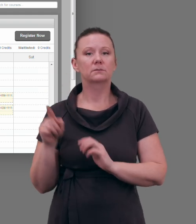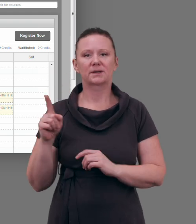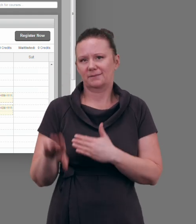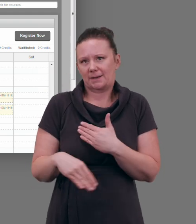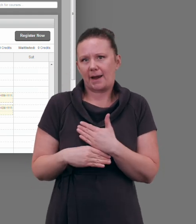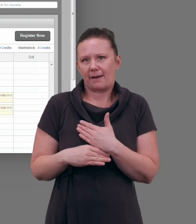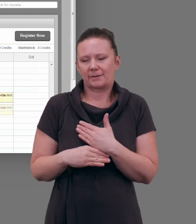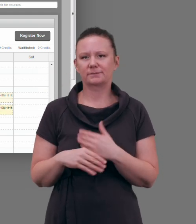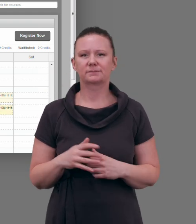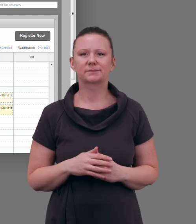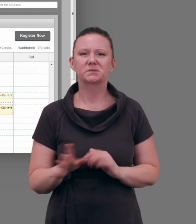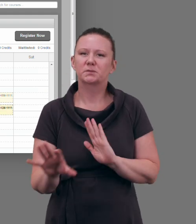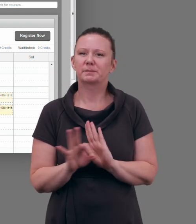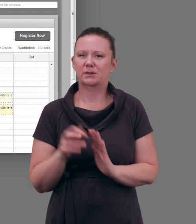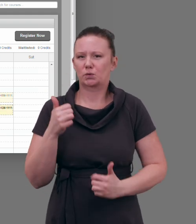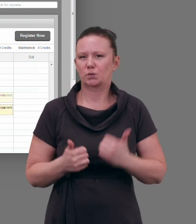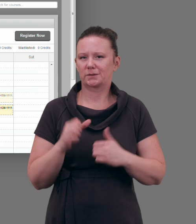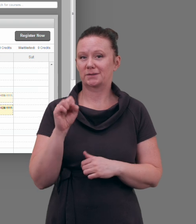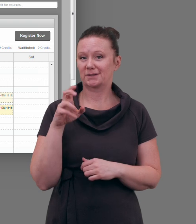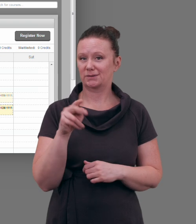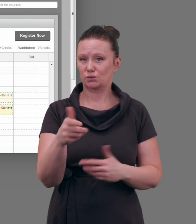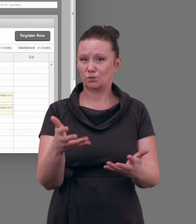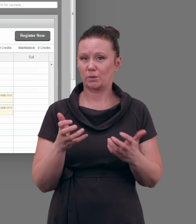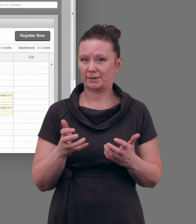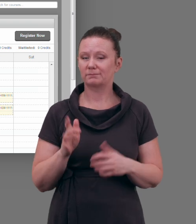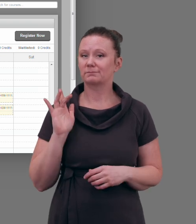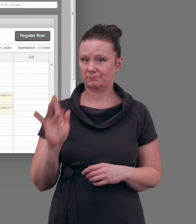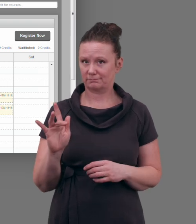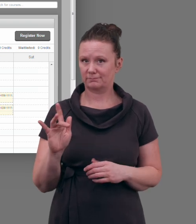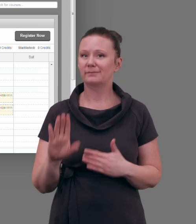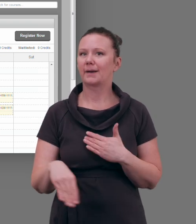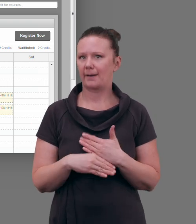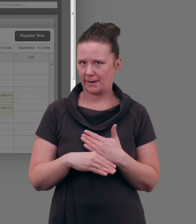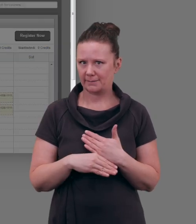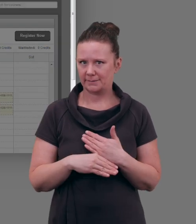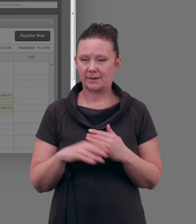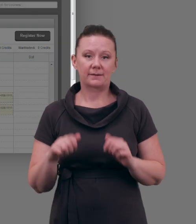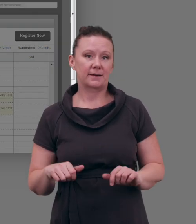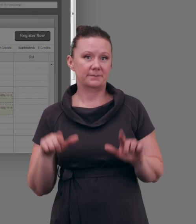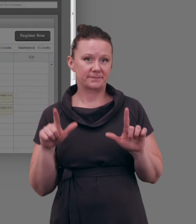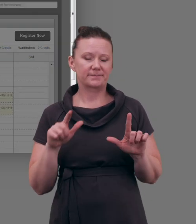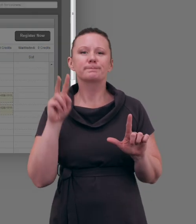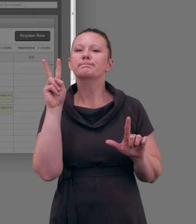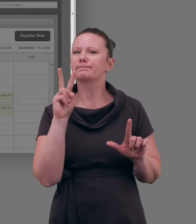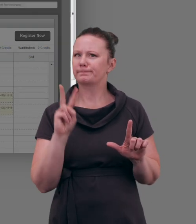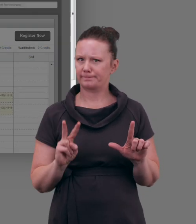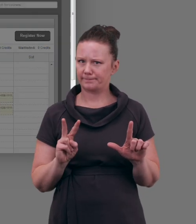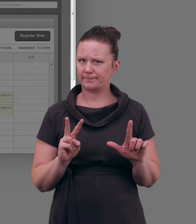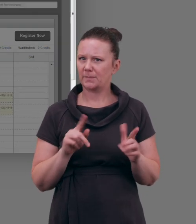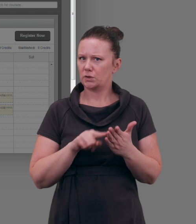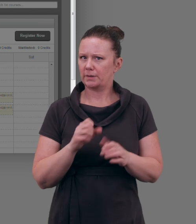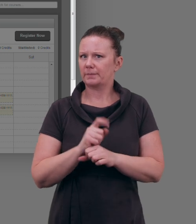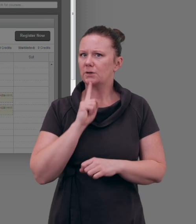Click your desired section to add it to your schedule. The section details window will appear. Review the section information and then